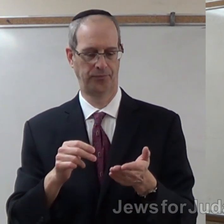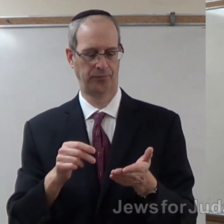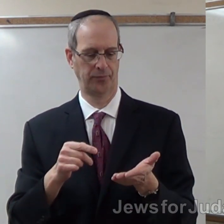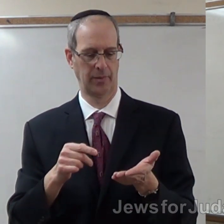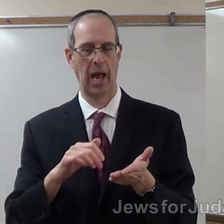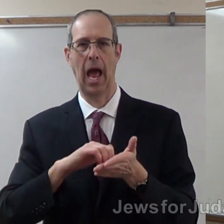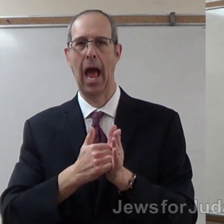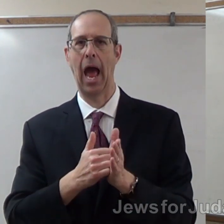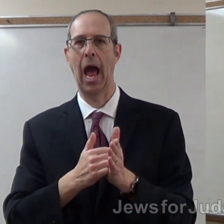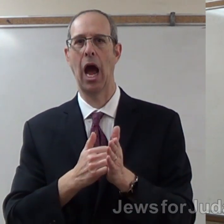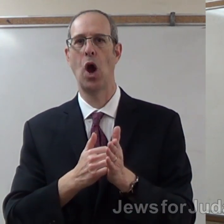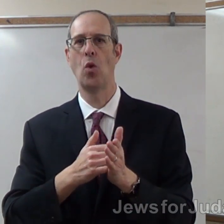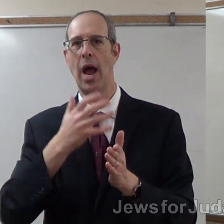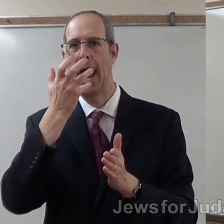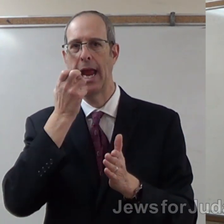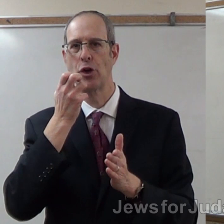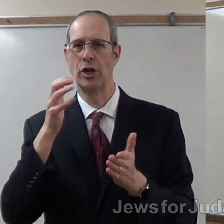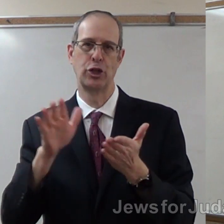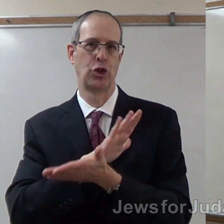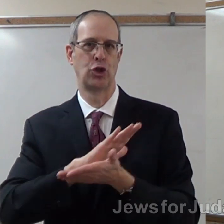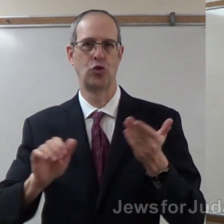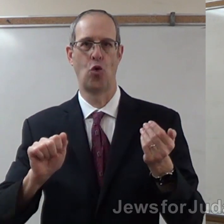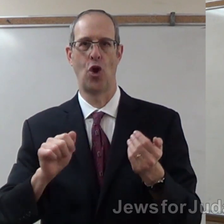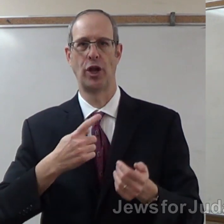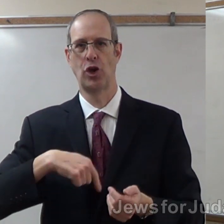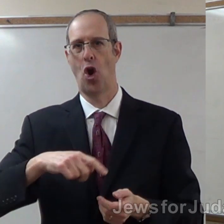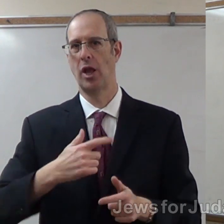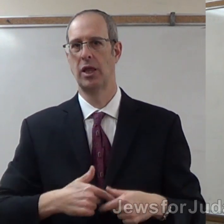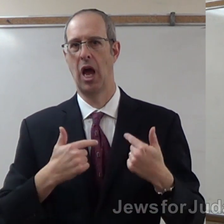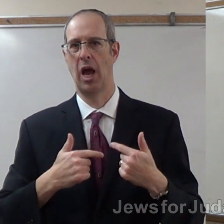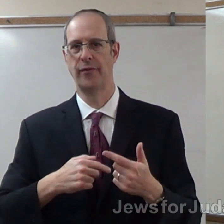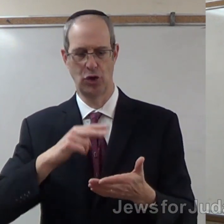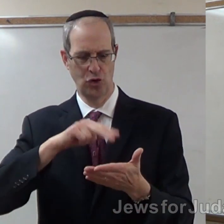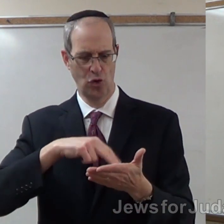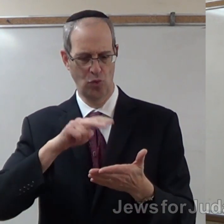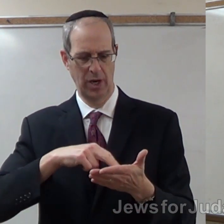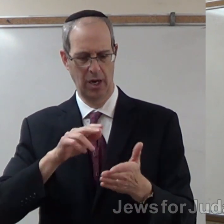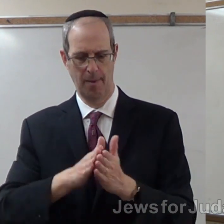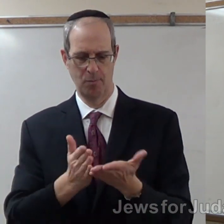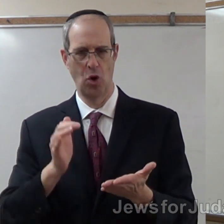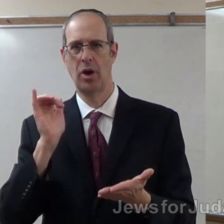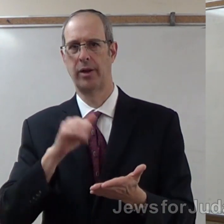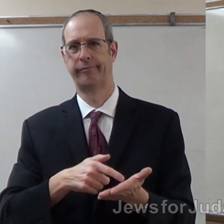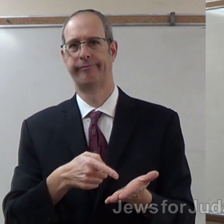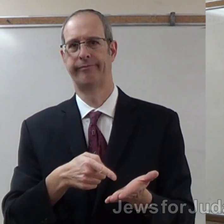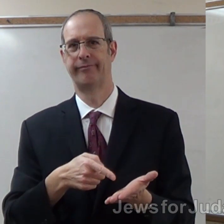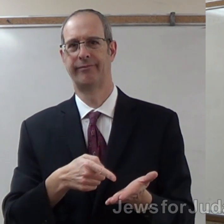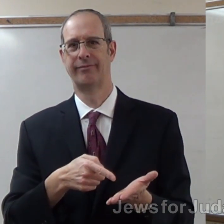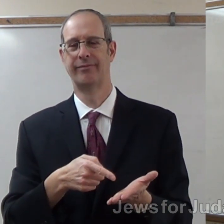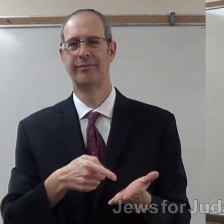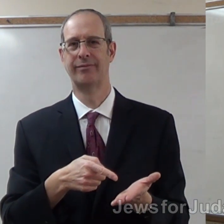how anger destroys our lives. You read a book like that.